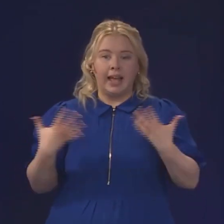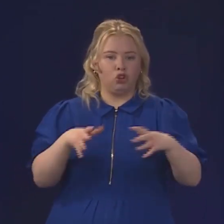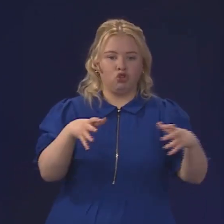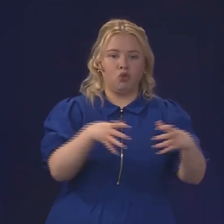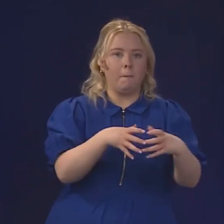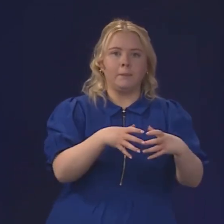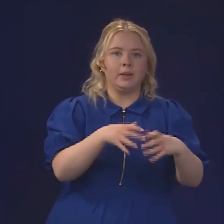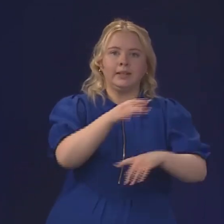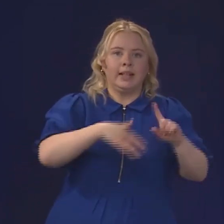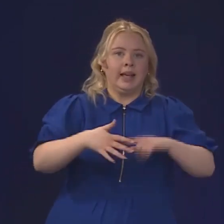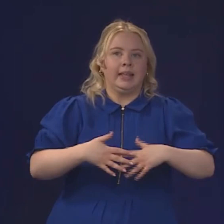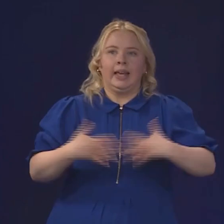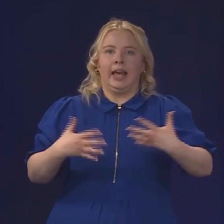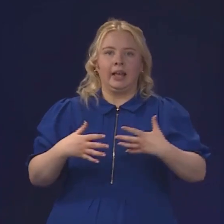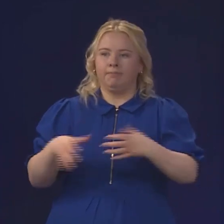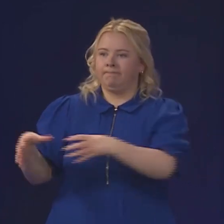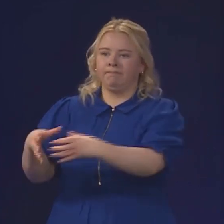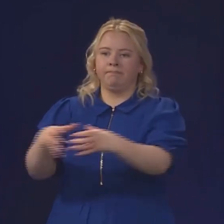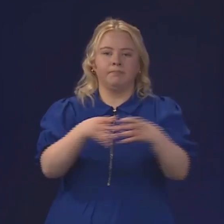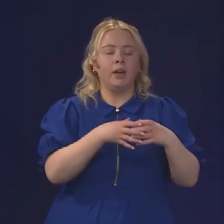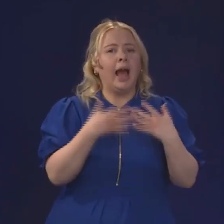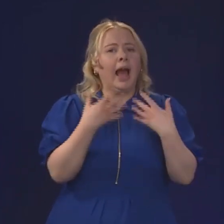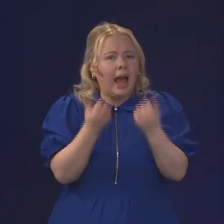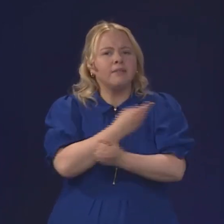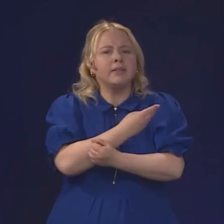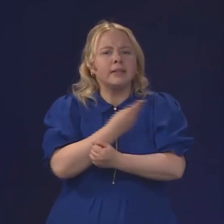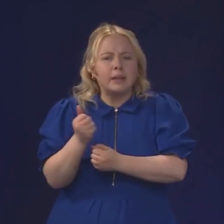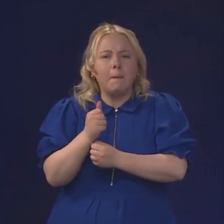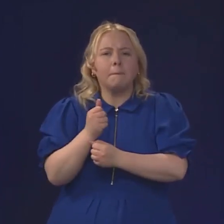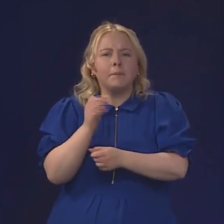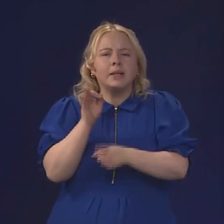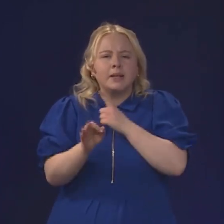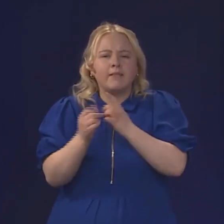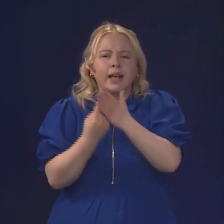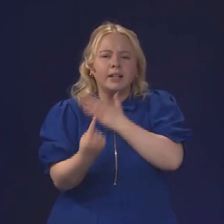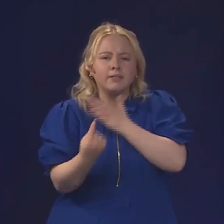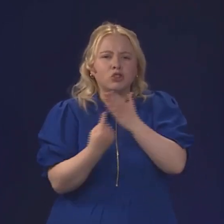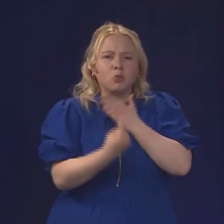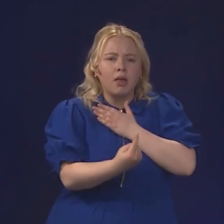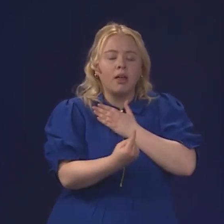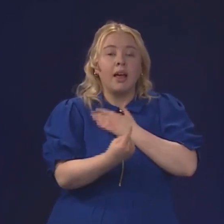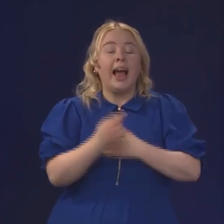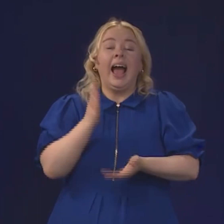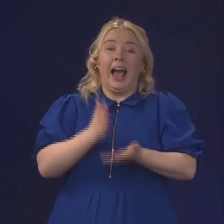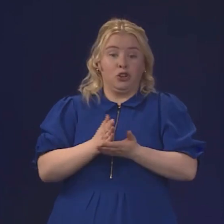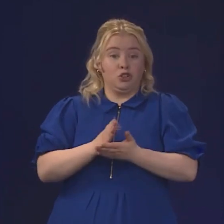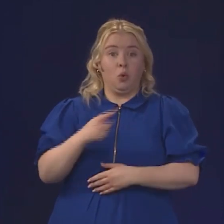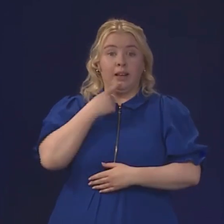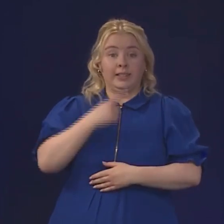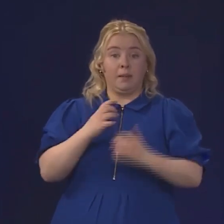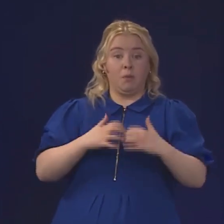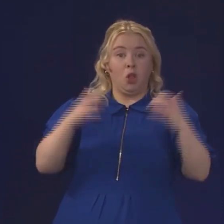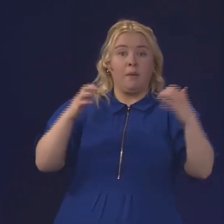there will be individuals, and I'm not commenting on a particular case here. In fact, what I said in Parliament first and foremost is that I